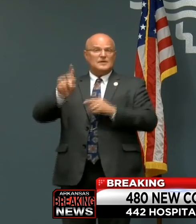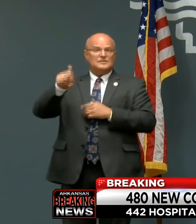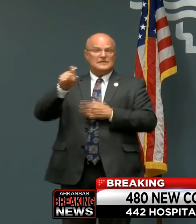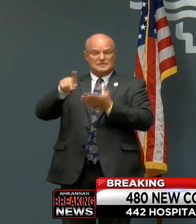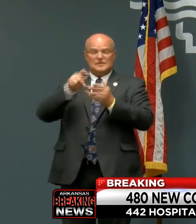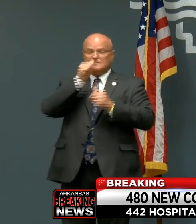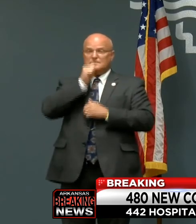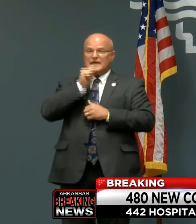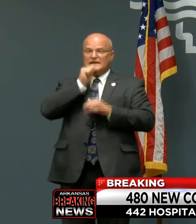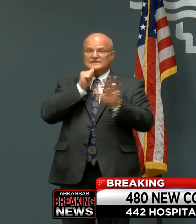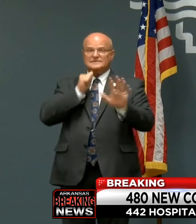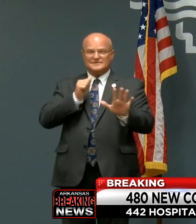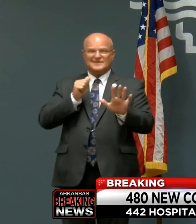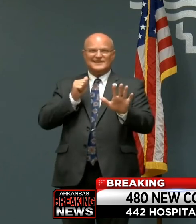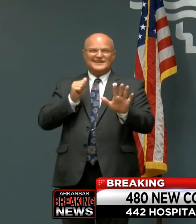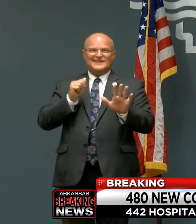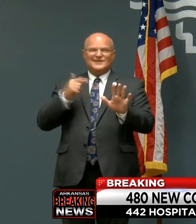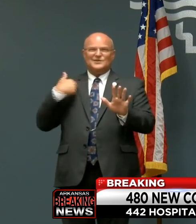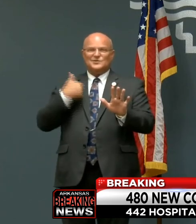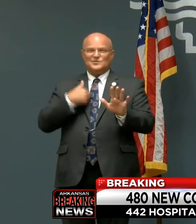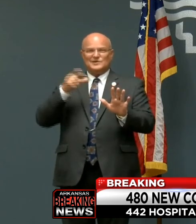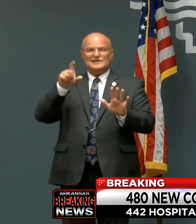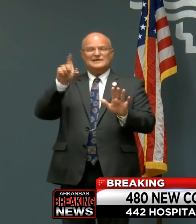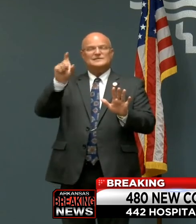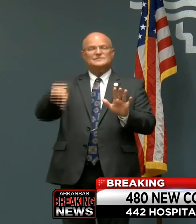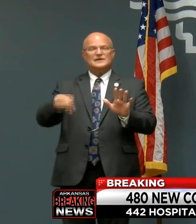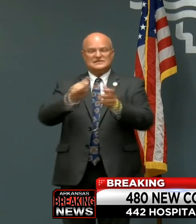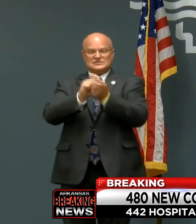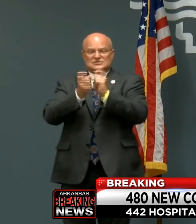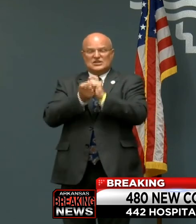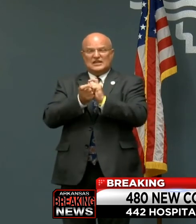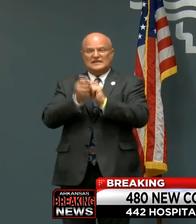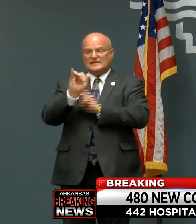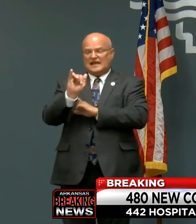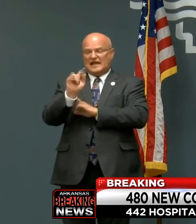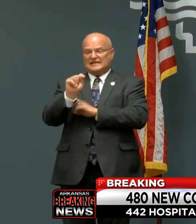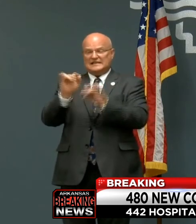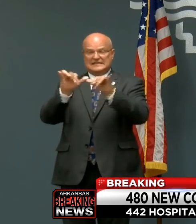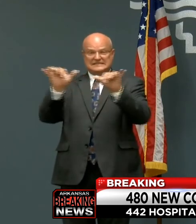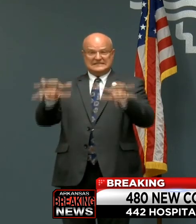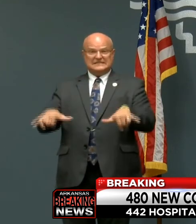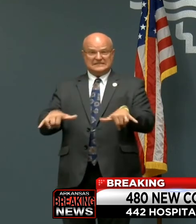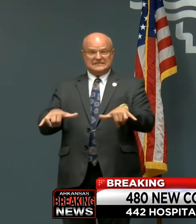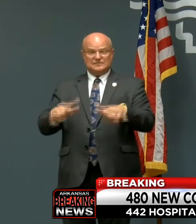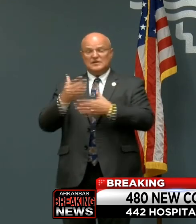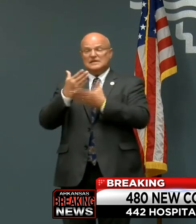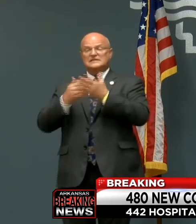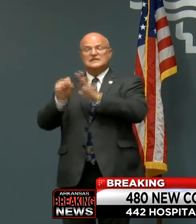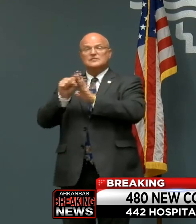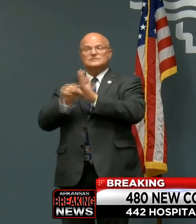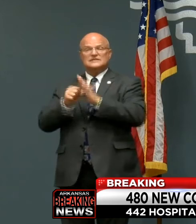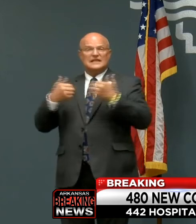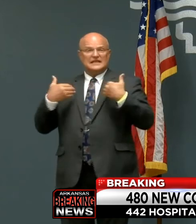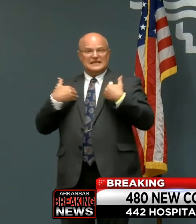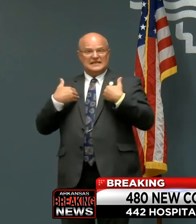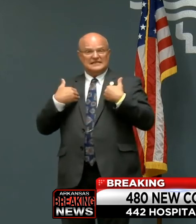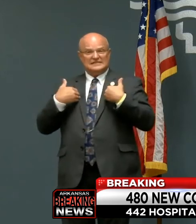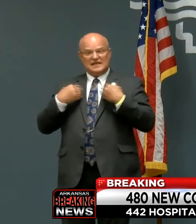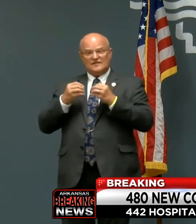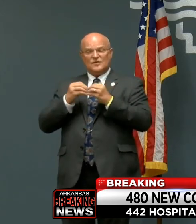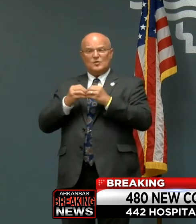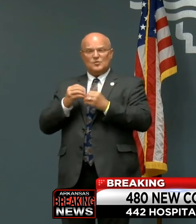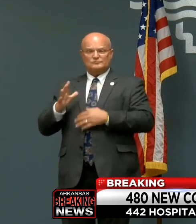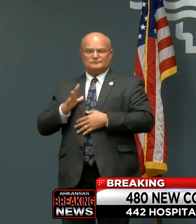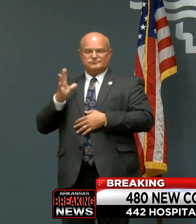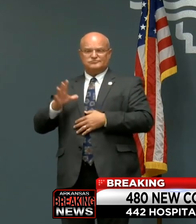be patient because we have to change the IT system. Some states have a more